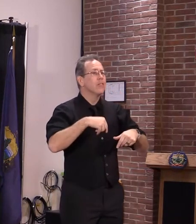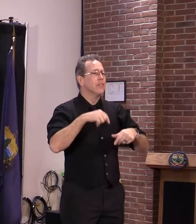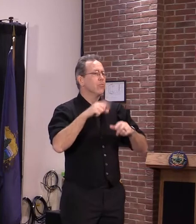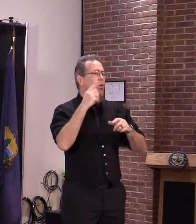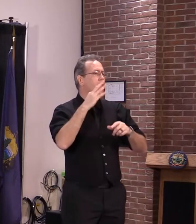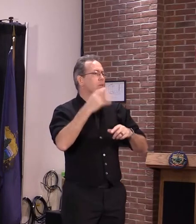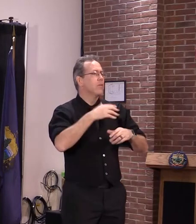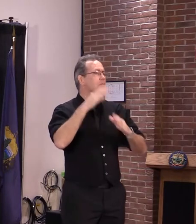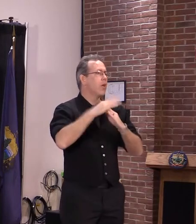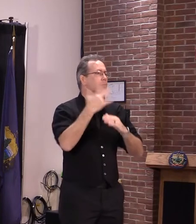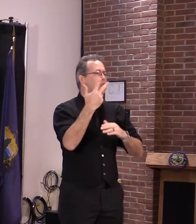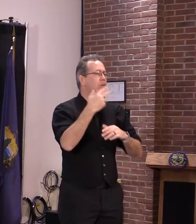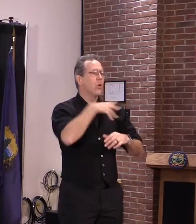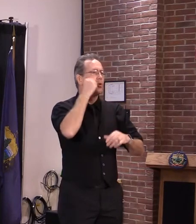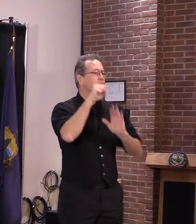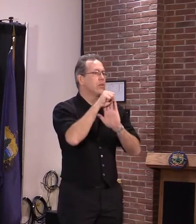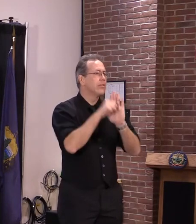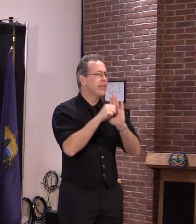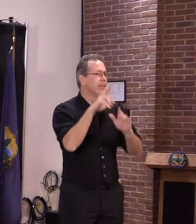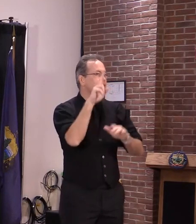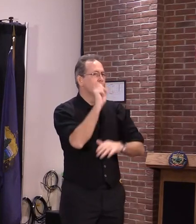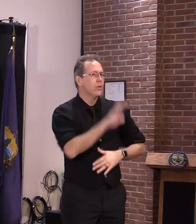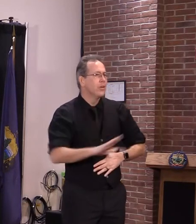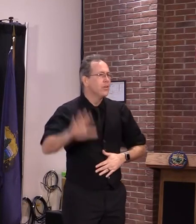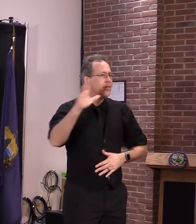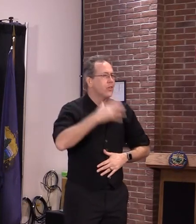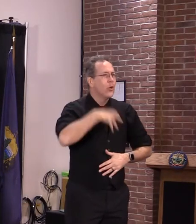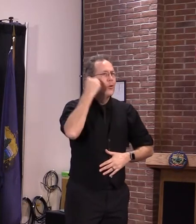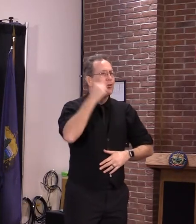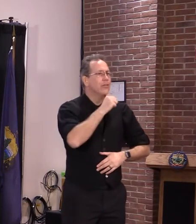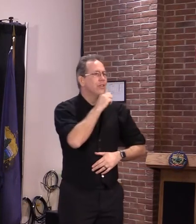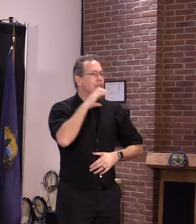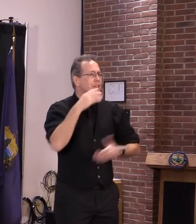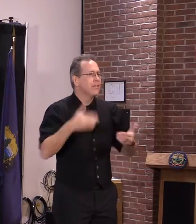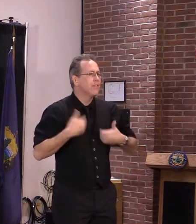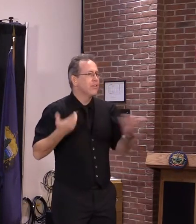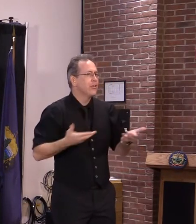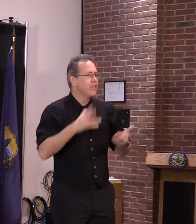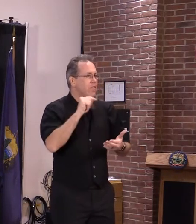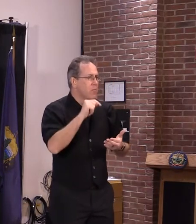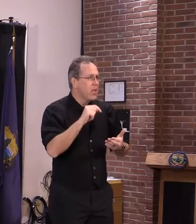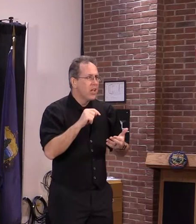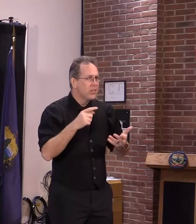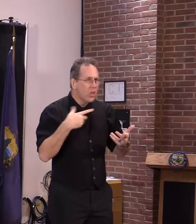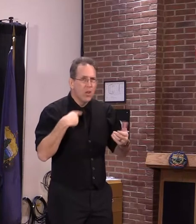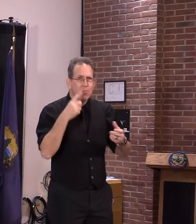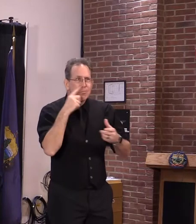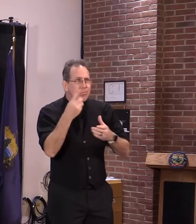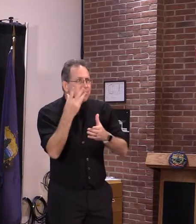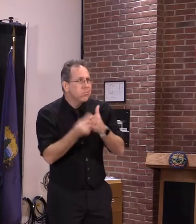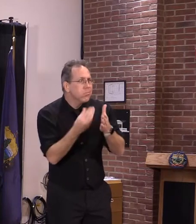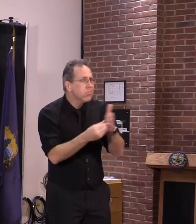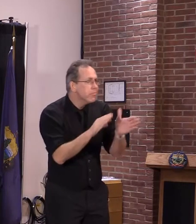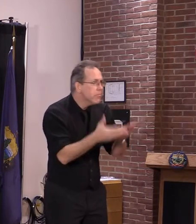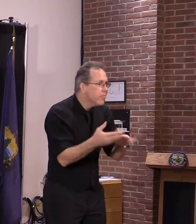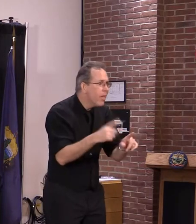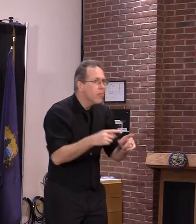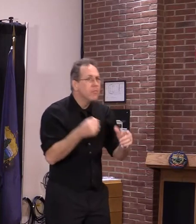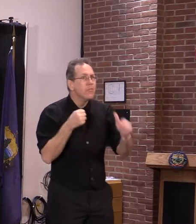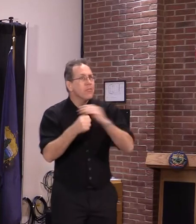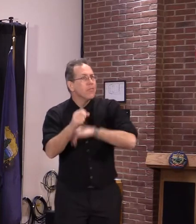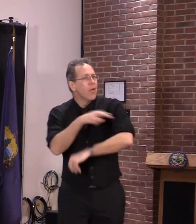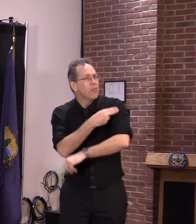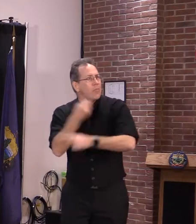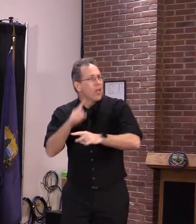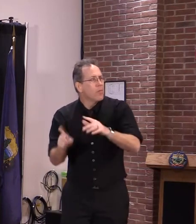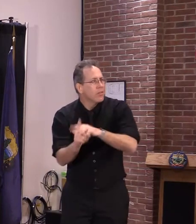and achieving what we've been able to achieve, whether it's hospitalizations or deaths, is remarkable and is a